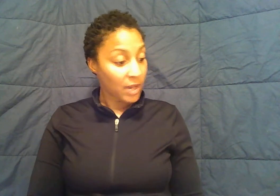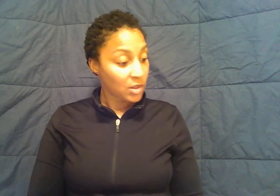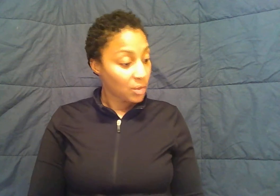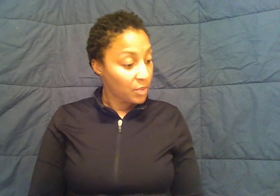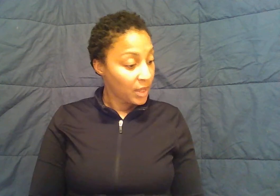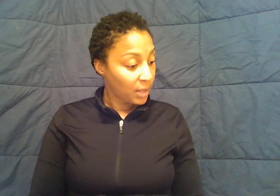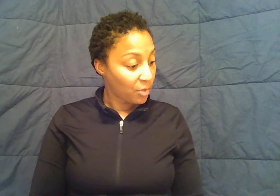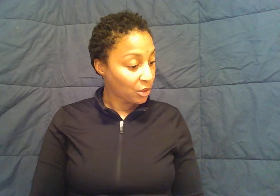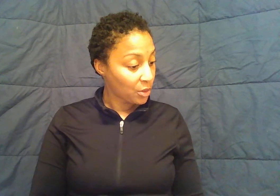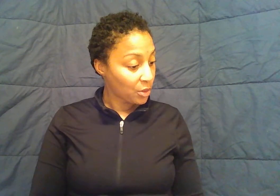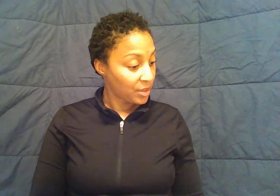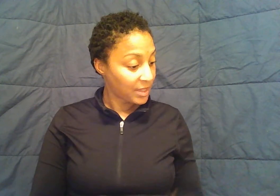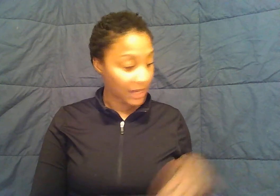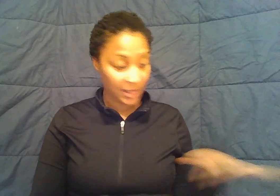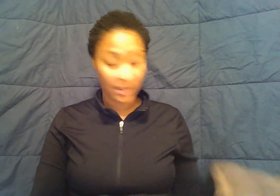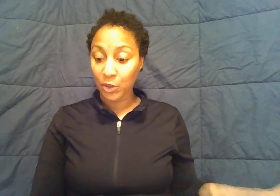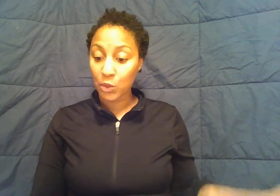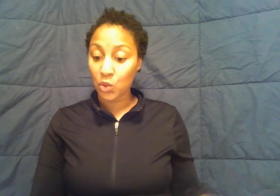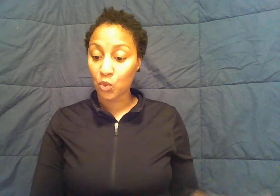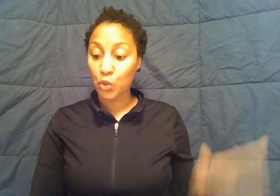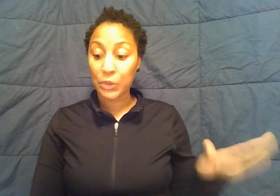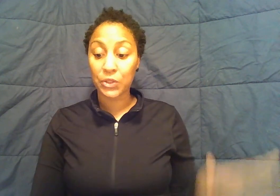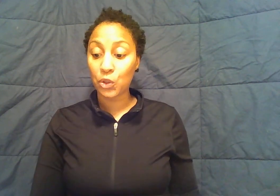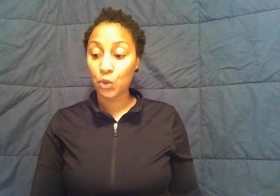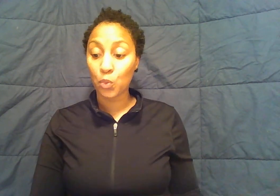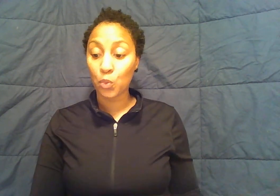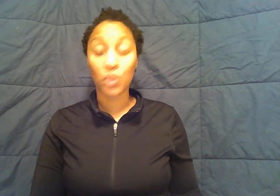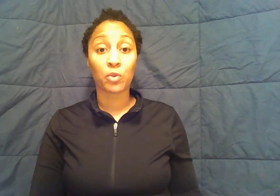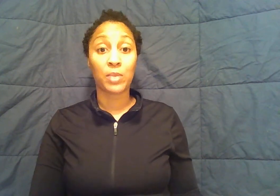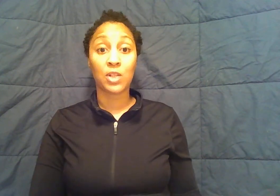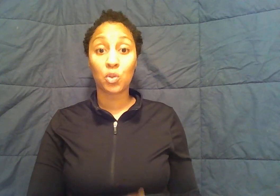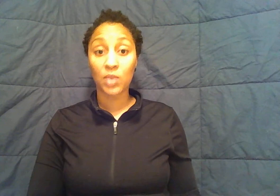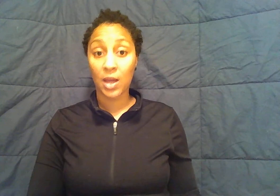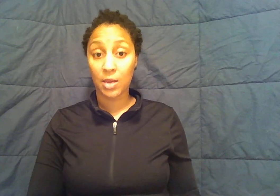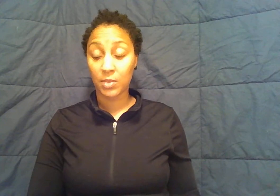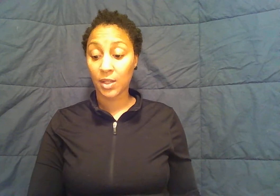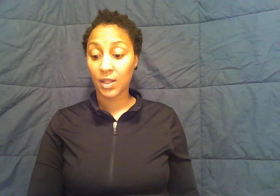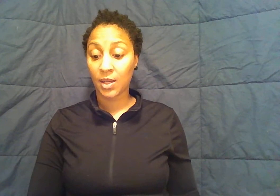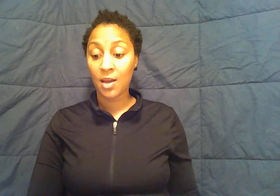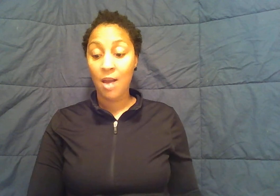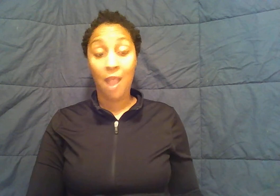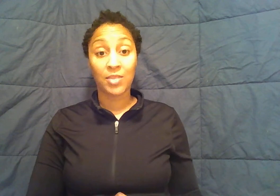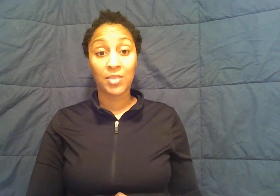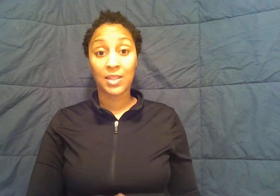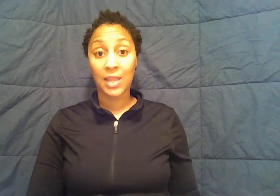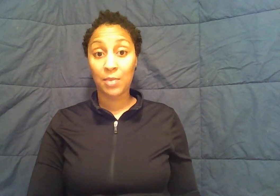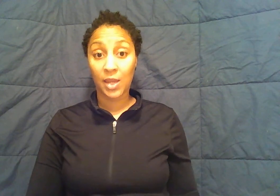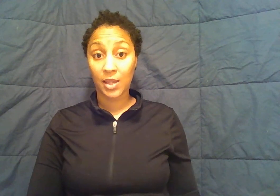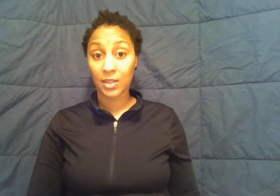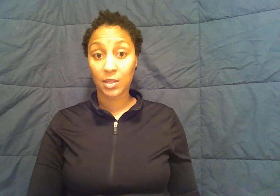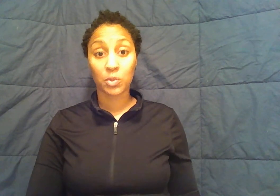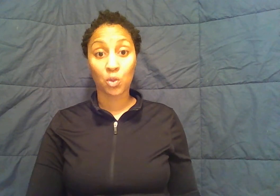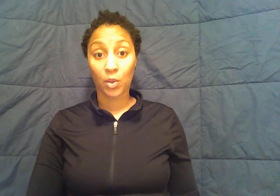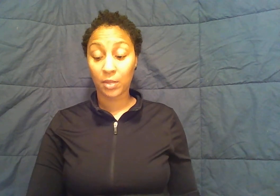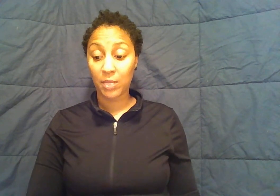Okay, so then before you go to the stanzas, I'm gonna go to chorus two, which repeats two times. And again, I have the same thing since I'm still working on